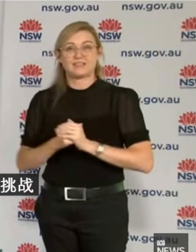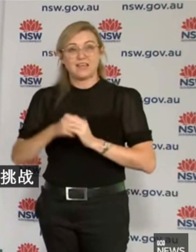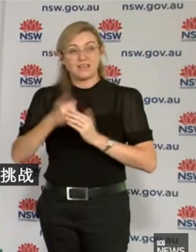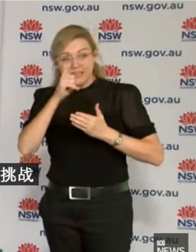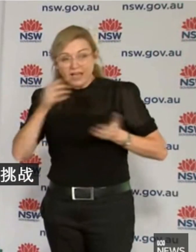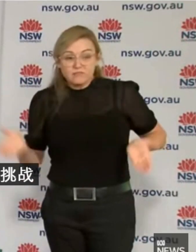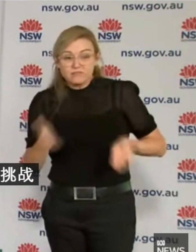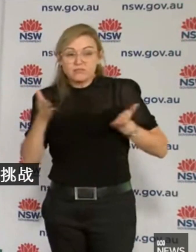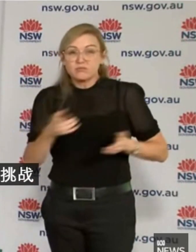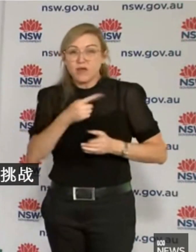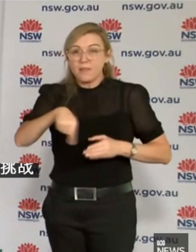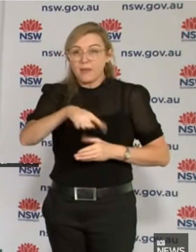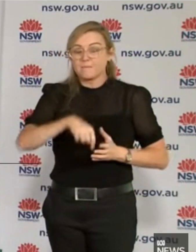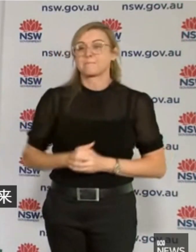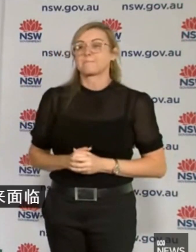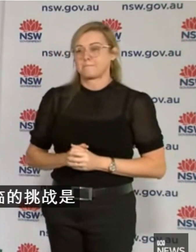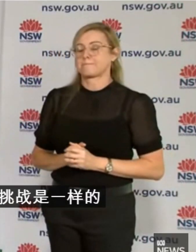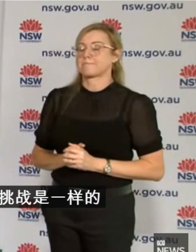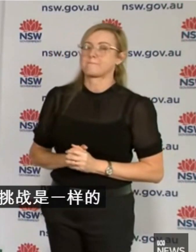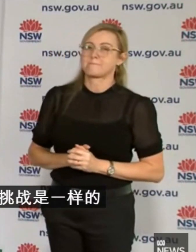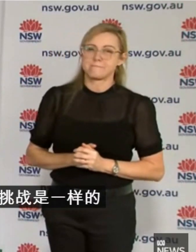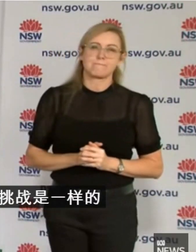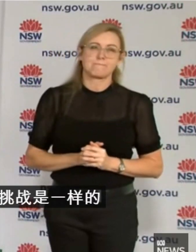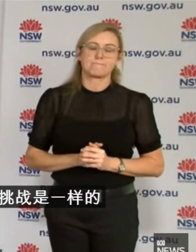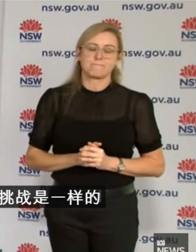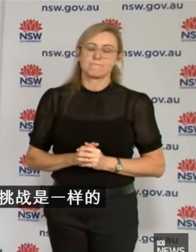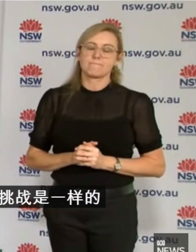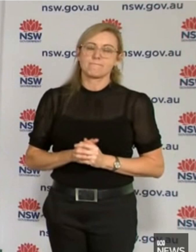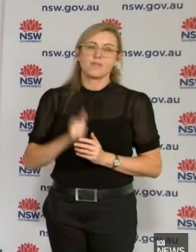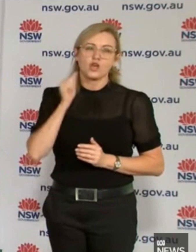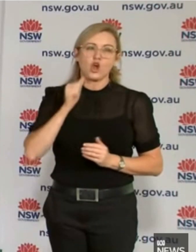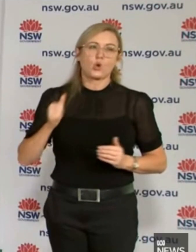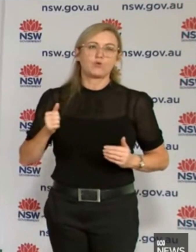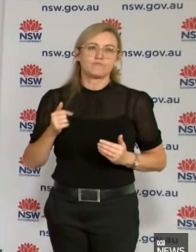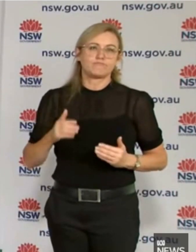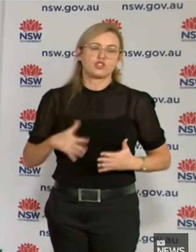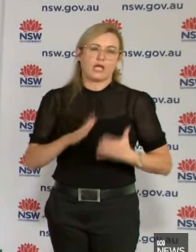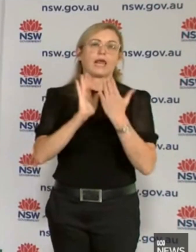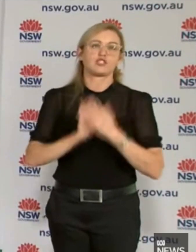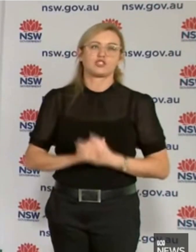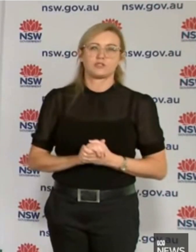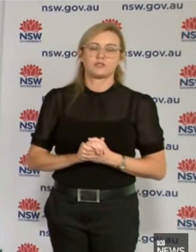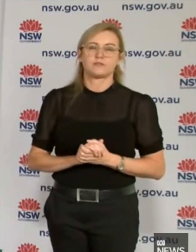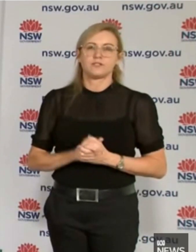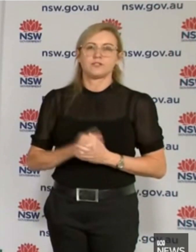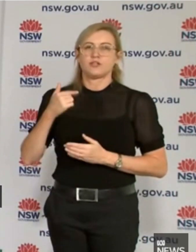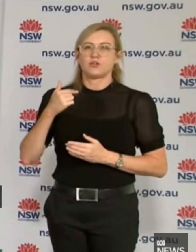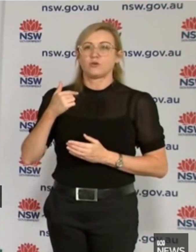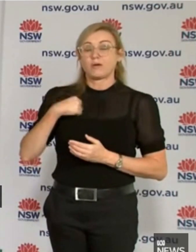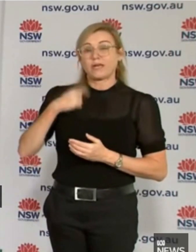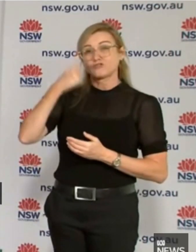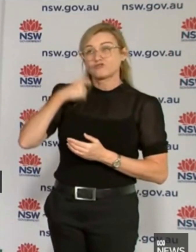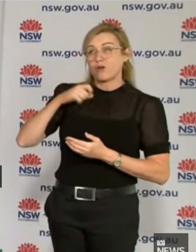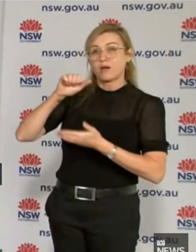challenge here is that it's the same challenge we've had all the way along, that the federal government have done their best to get as much Pfizer as